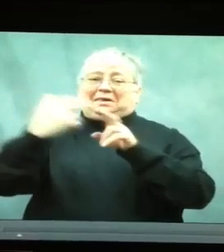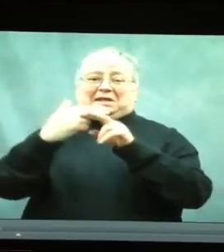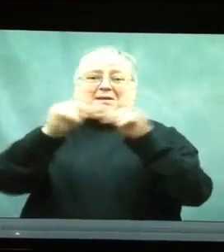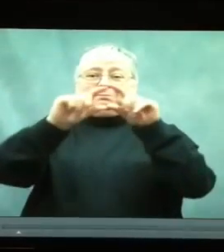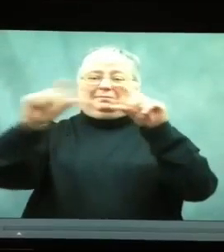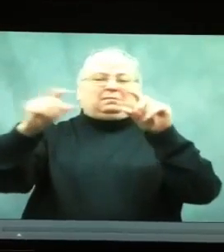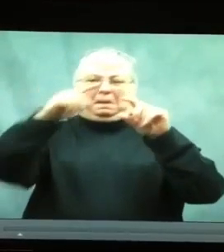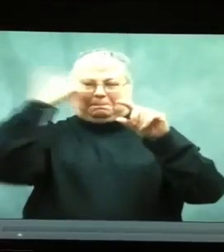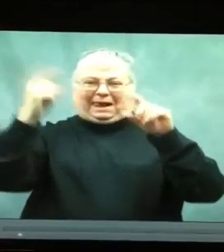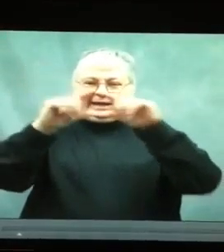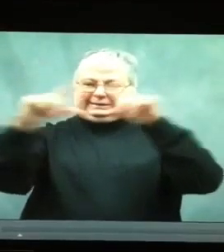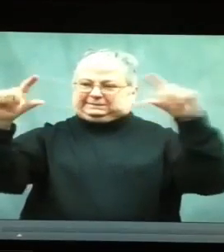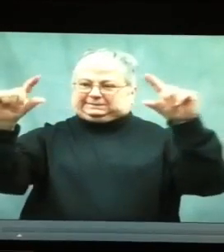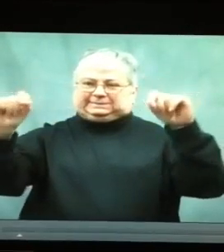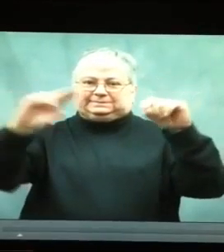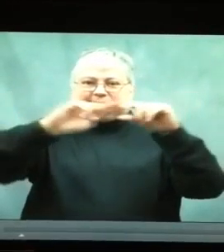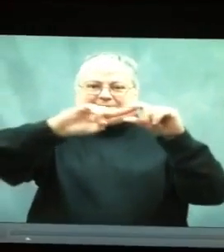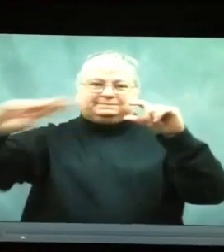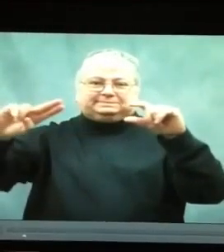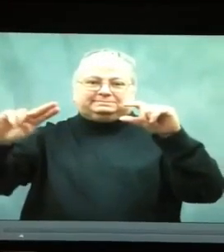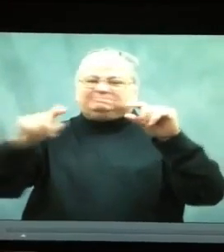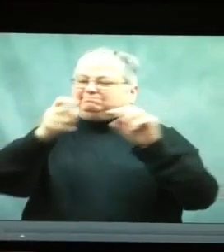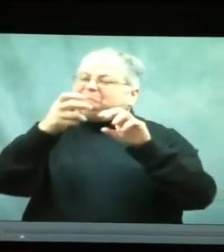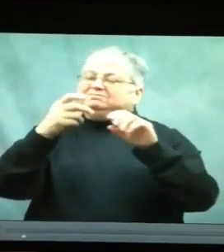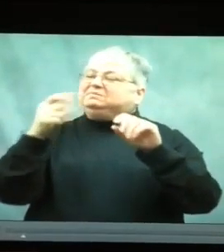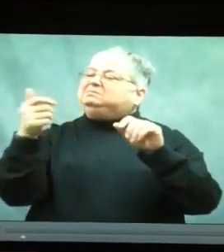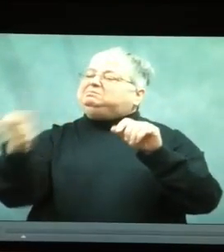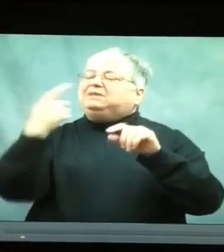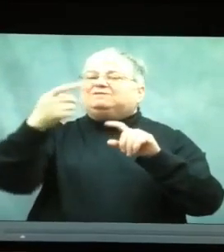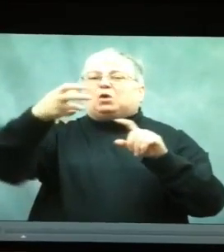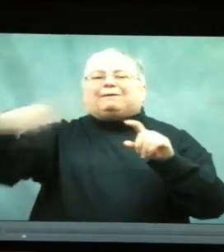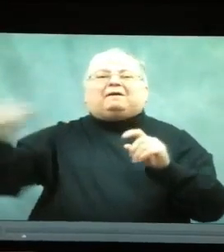the homepage where it says Google, there was this big black bar over it.